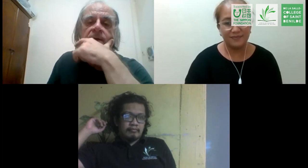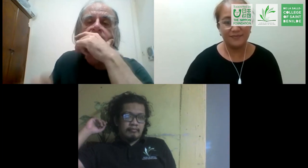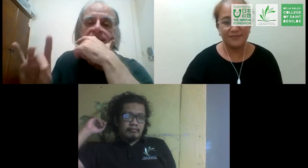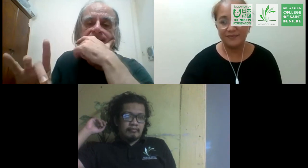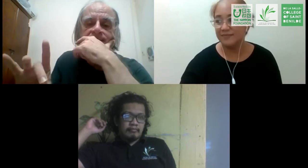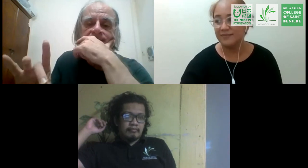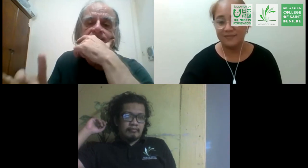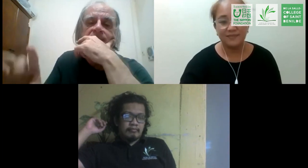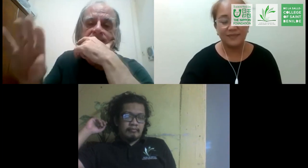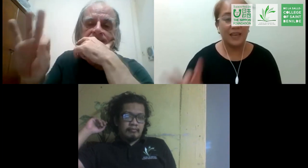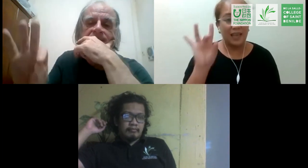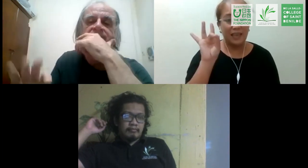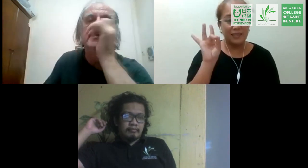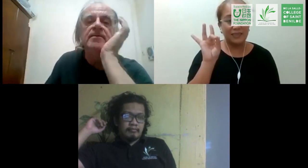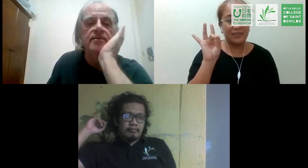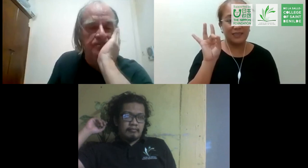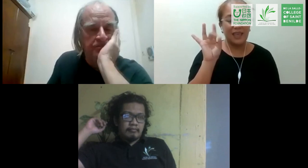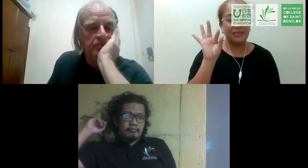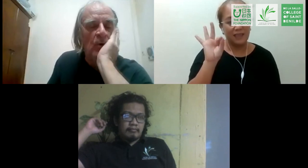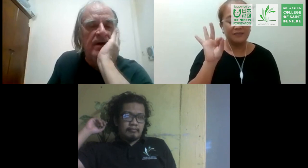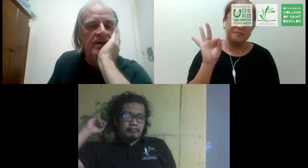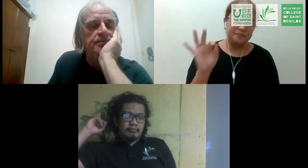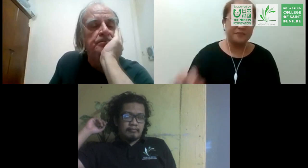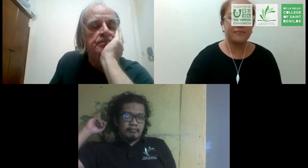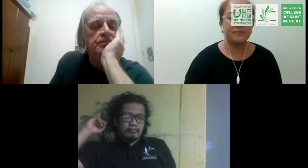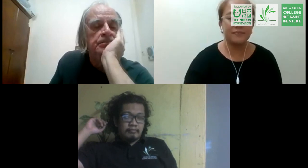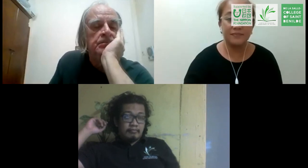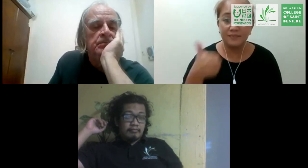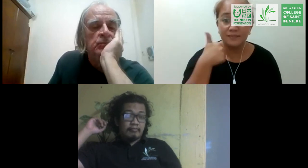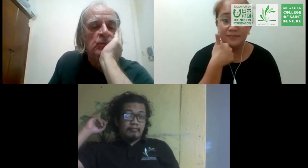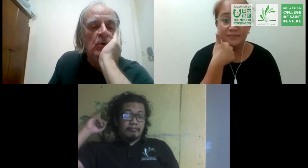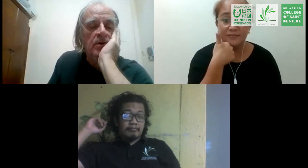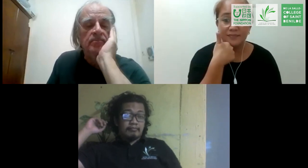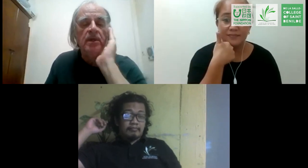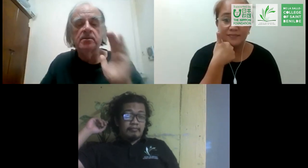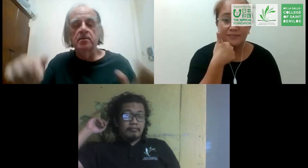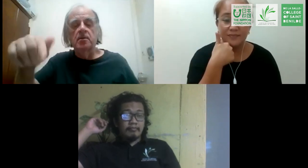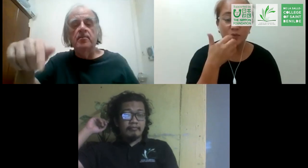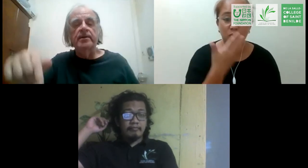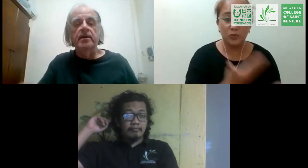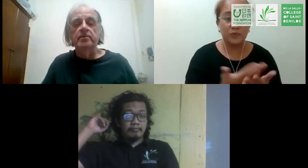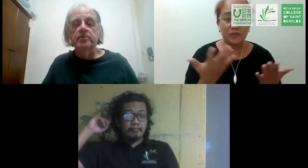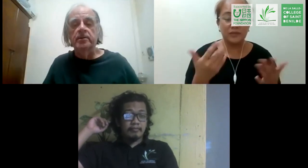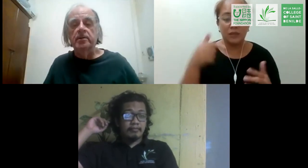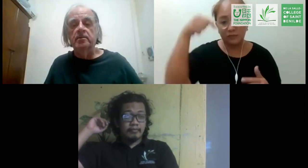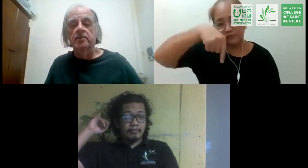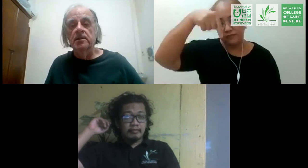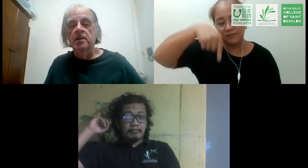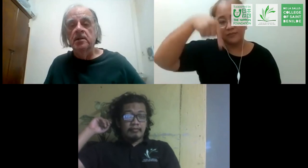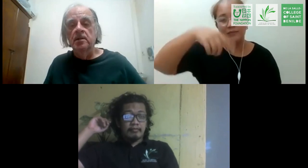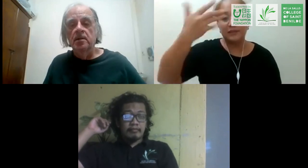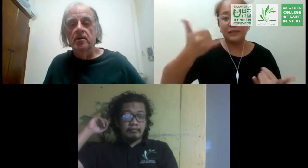Yeah, and then 8, and then 9, yes. Okay, good. Let's go back down to